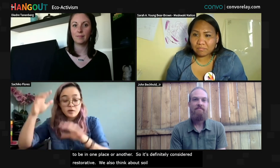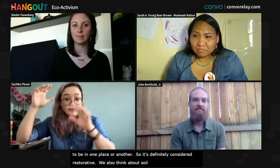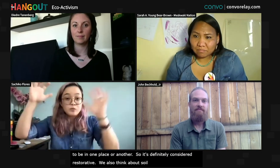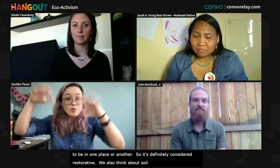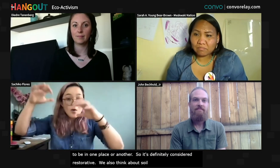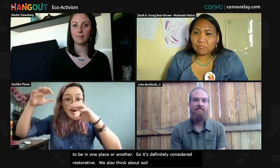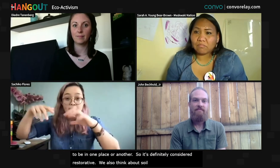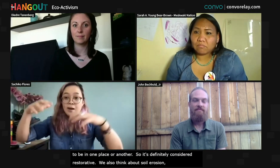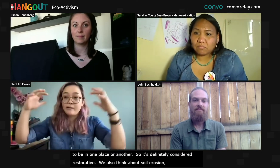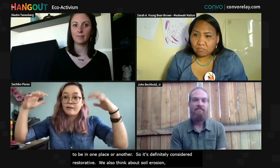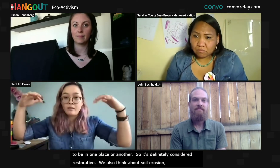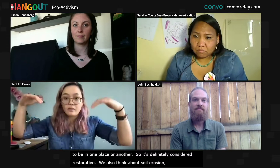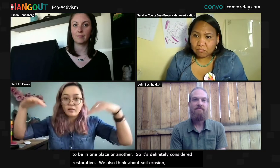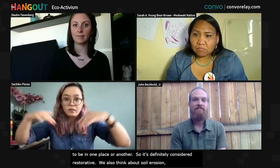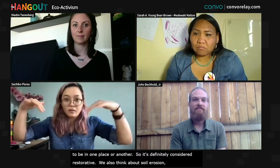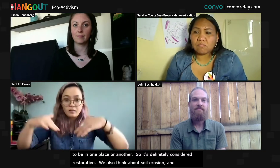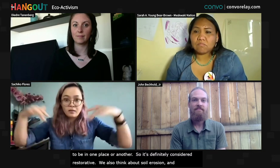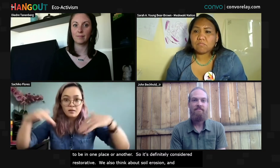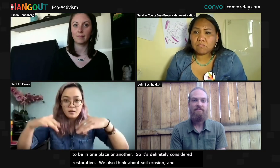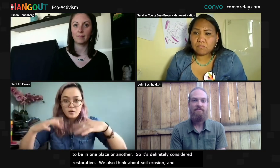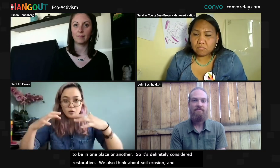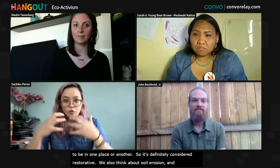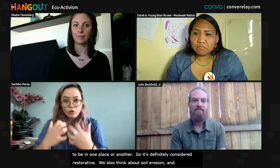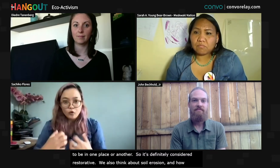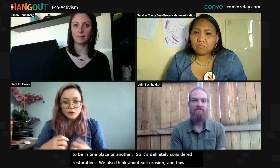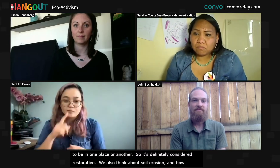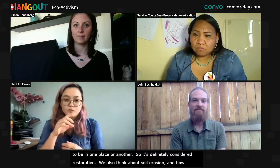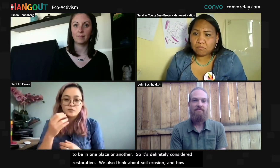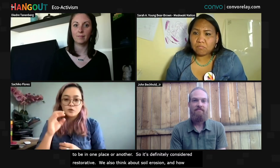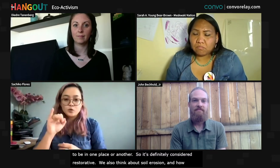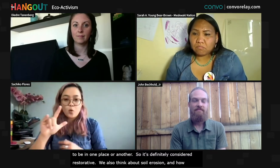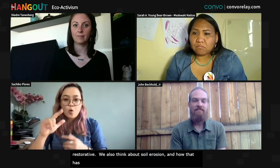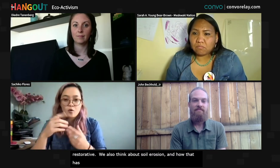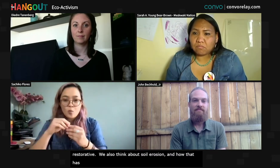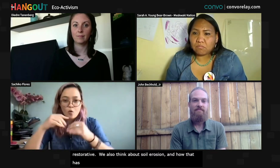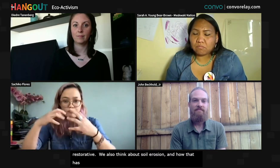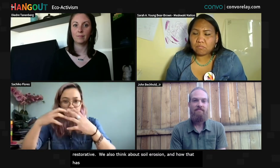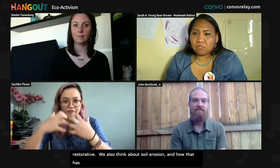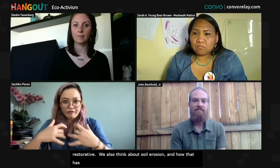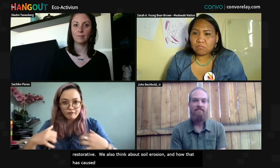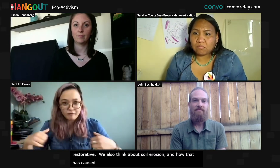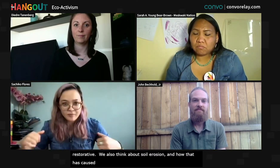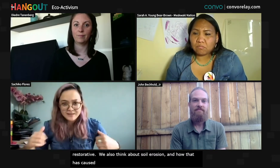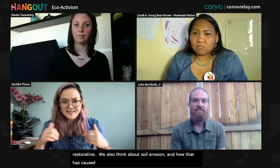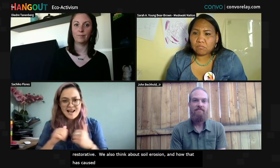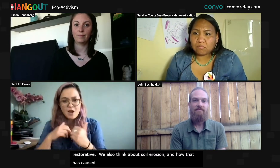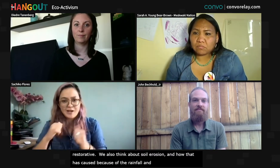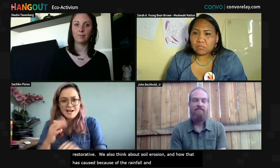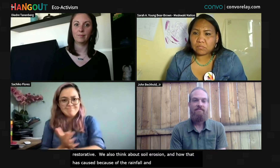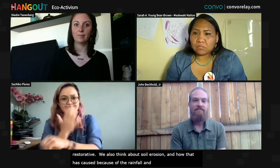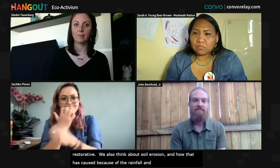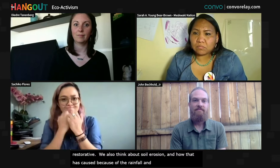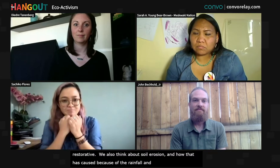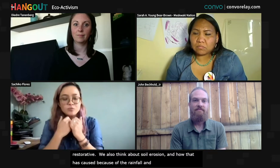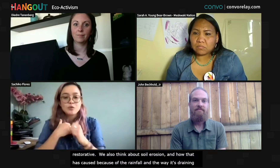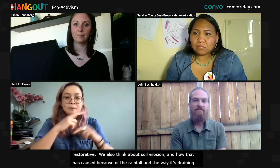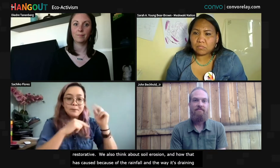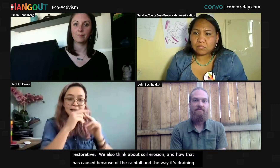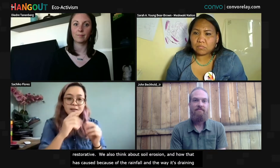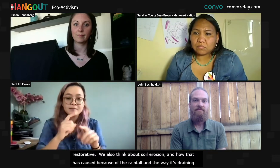and how that is caused, and it's because of the rainfalls and the way that it's draining from the soil. The soil is much more porous, so we think about how